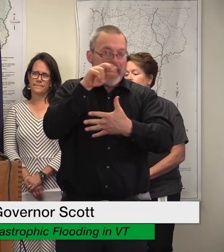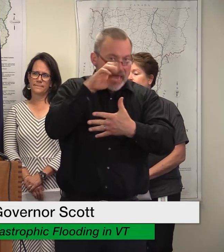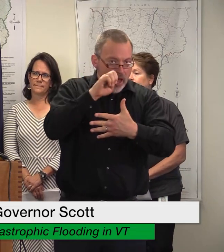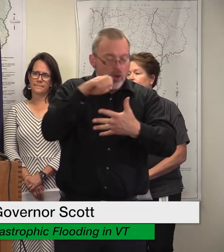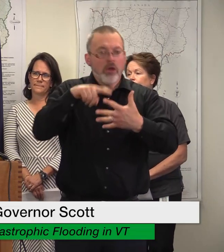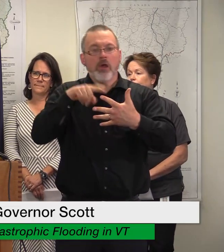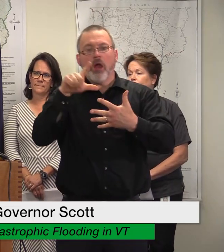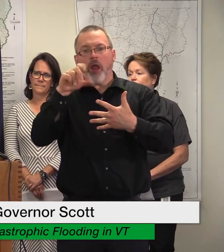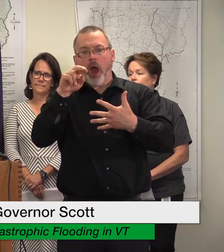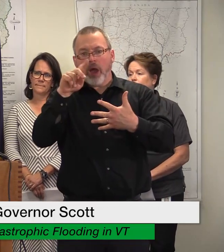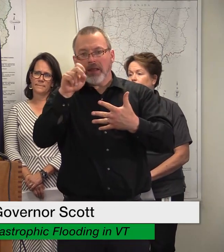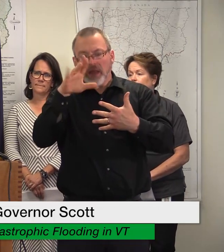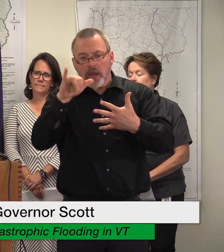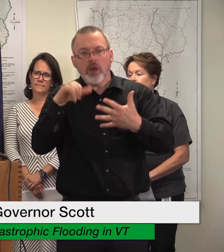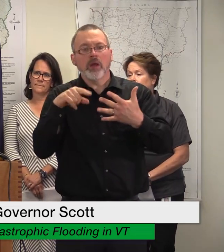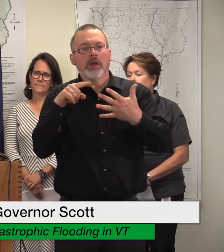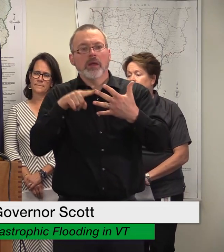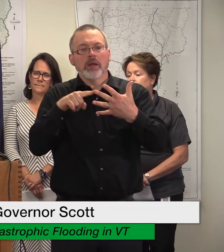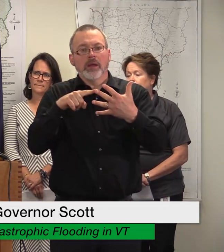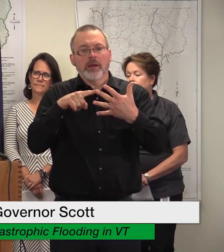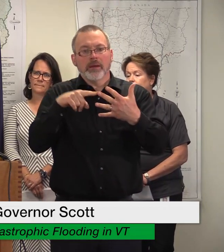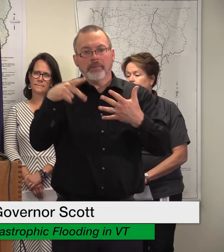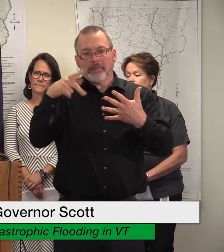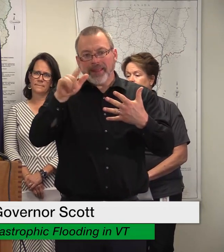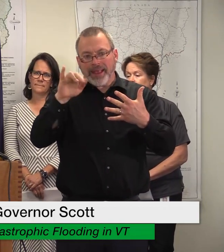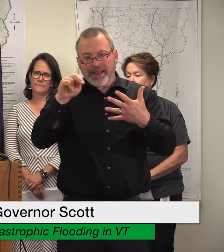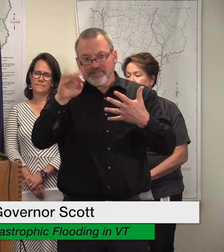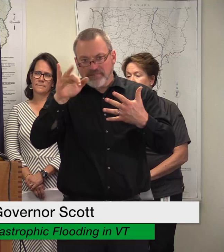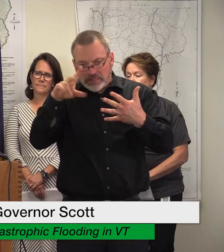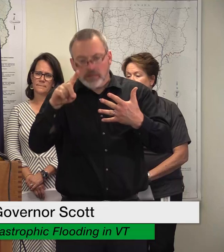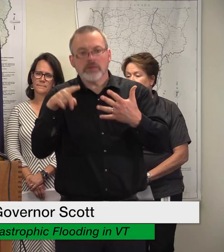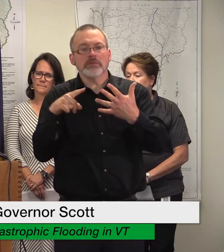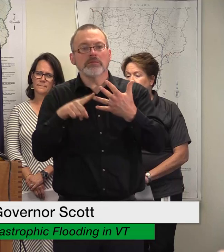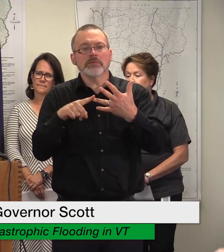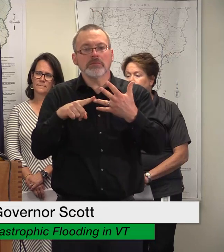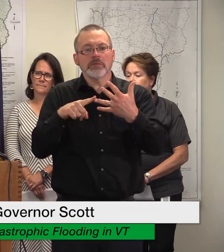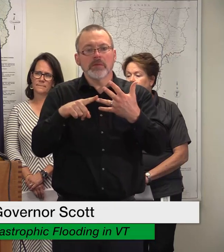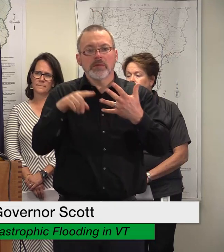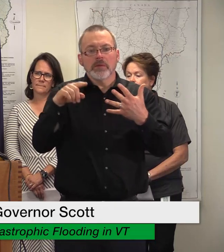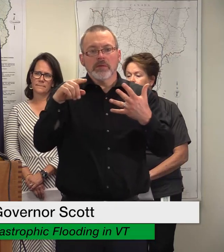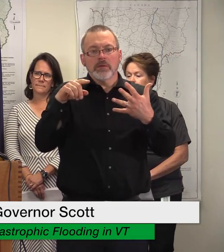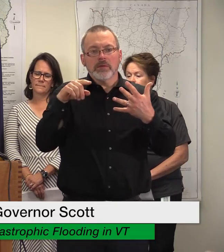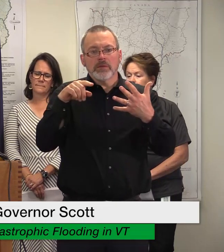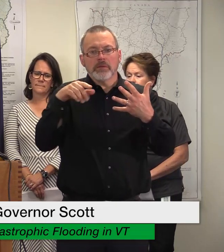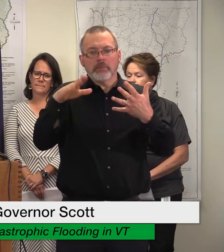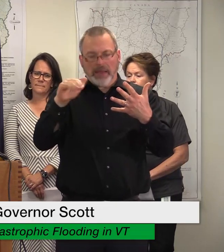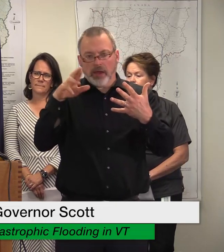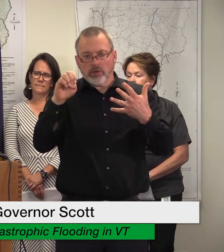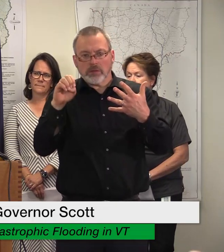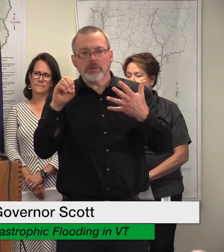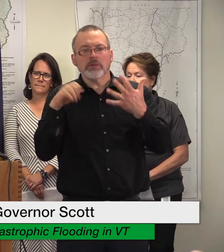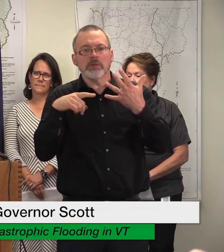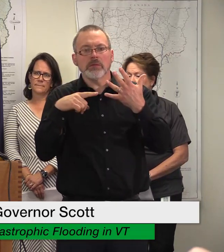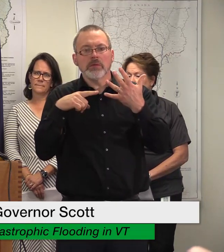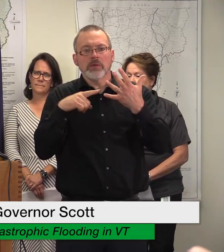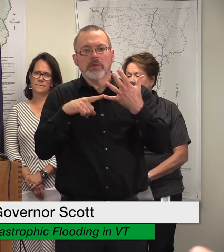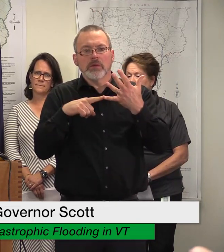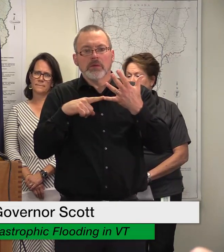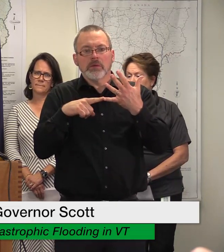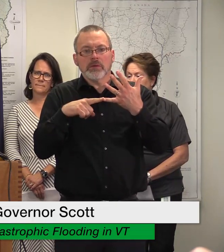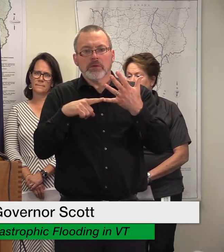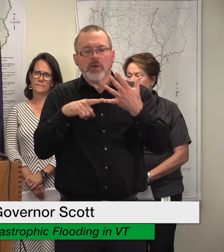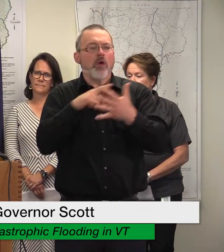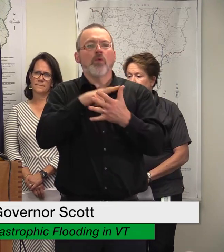Twinfield Union High School in Plainfield, at the Barry Auditorium, and at the Asa Bloomer Building